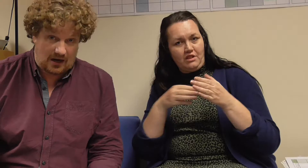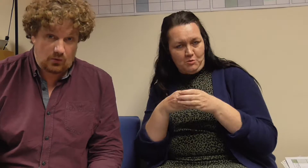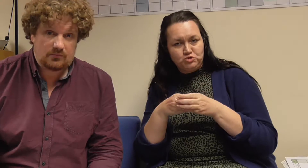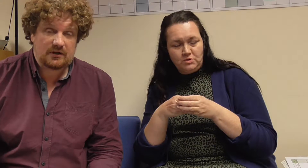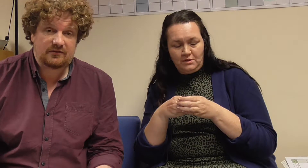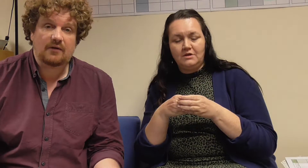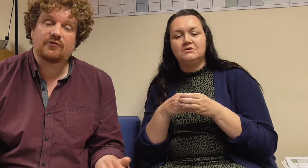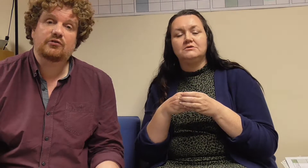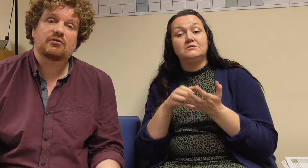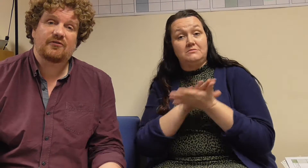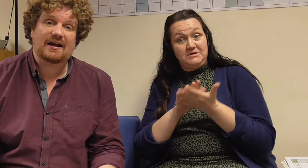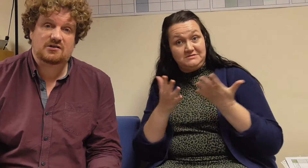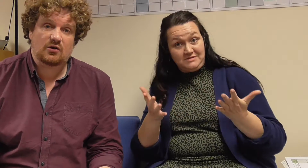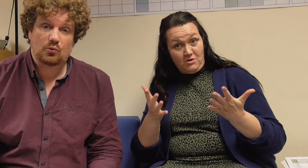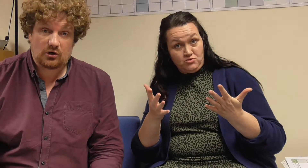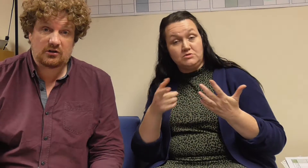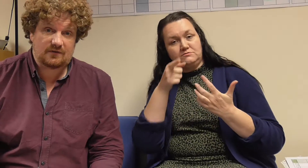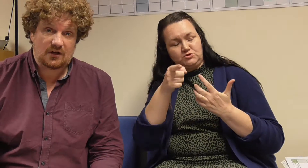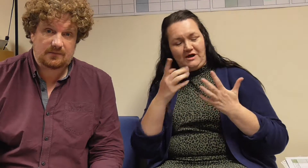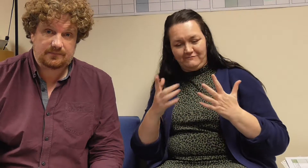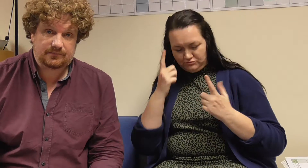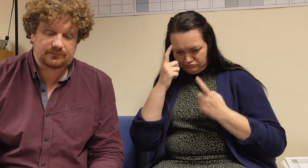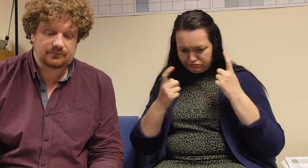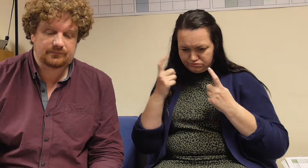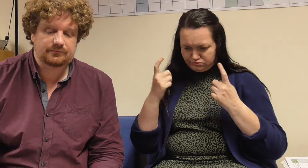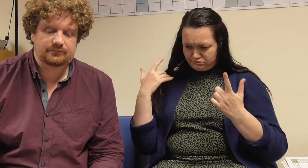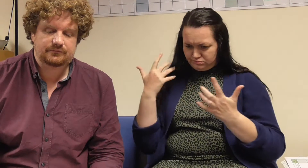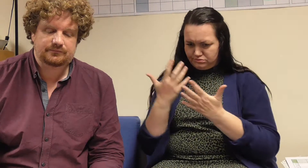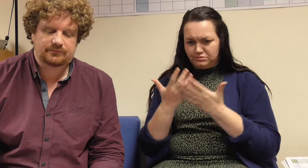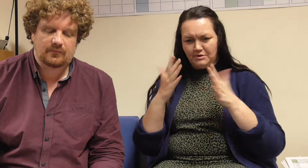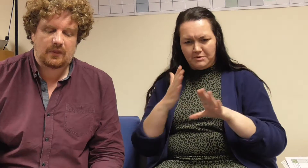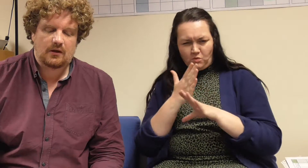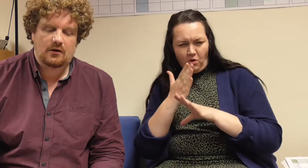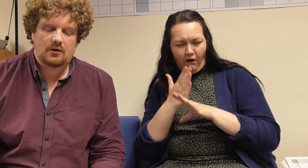So now it's time for you to reflect on the work that you've done.